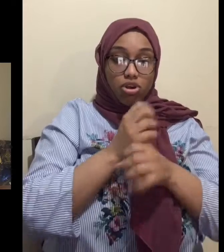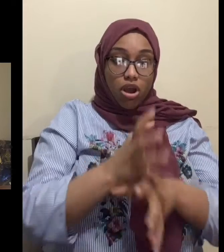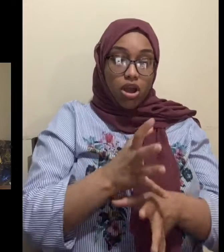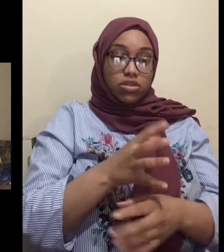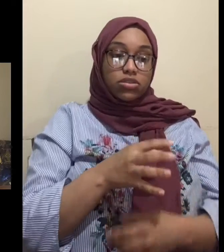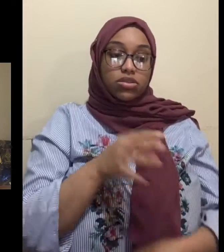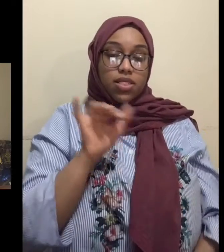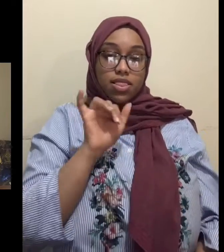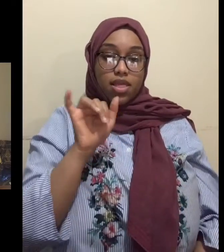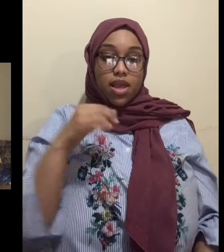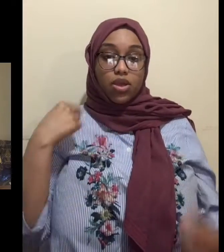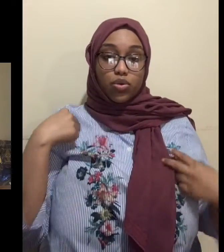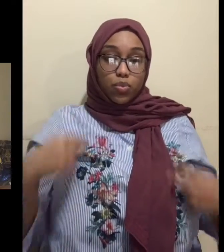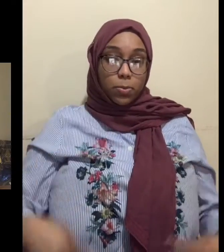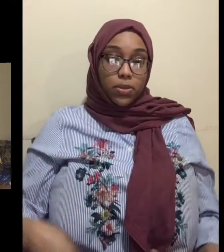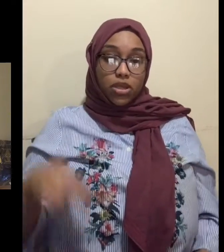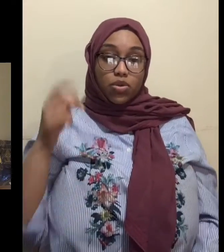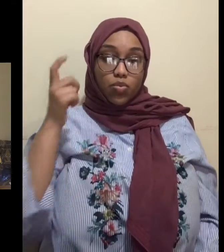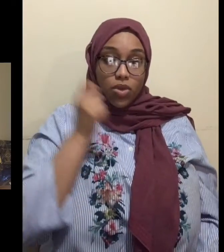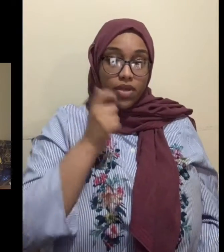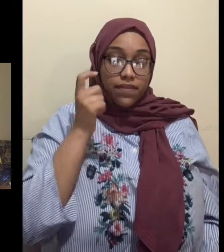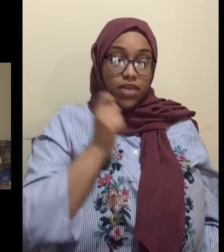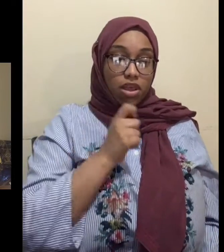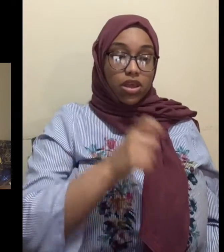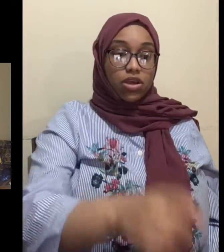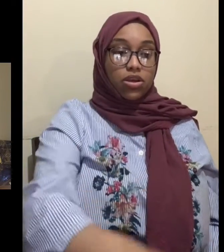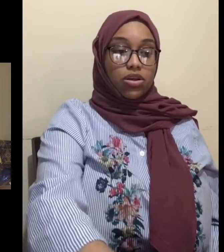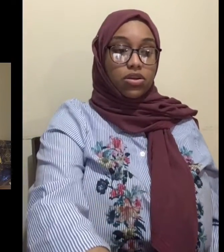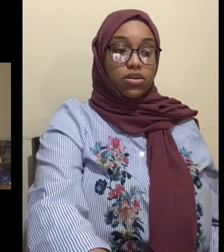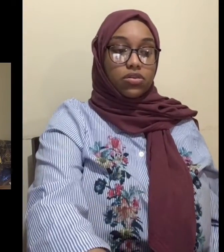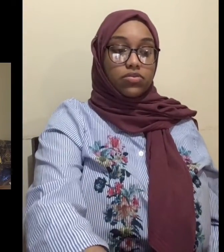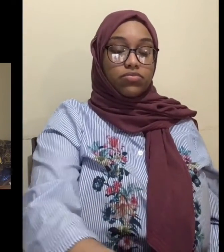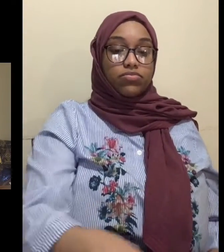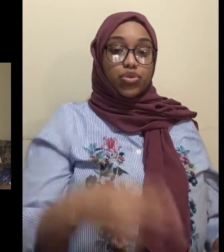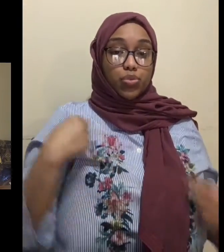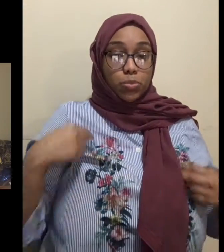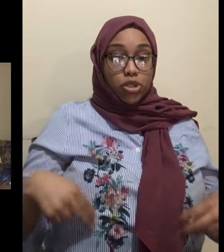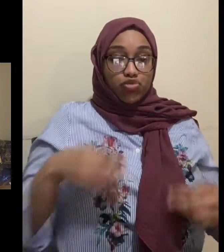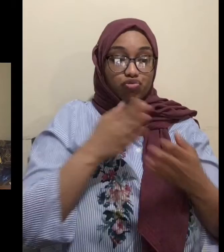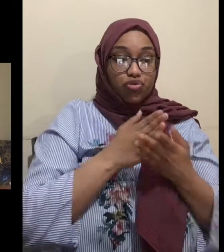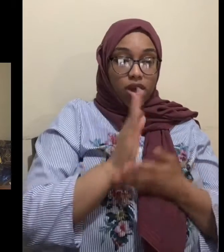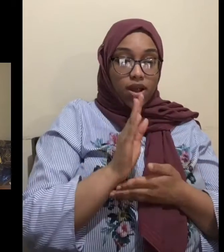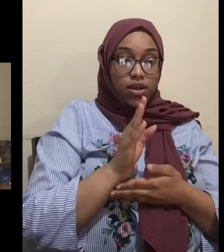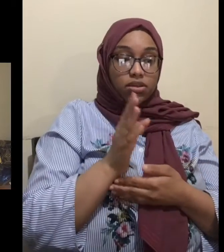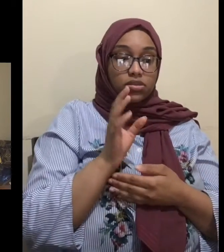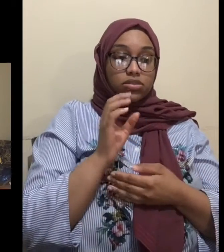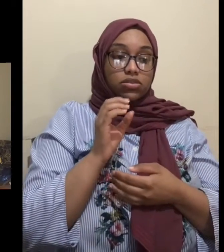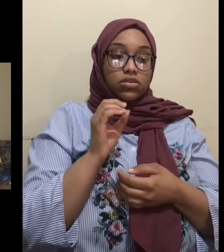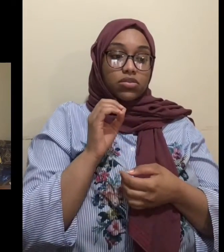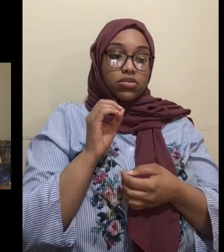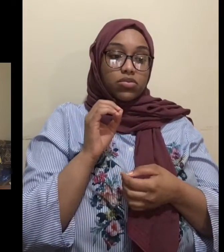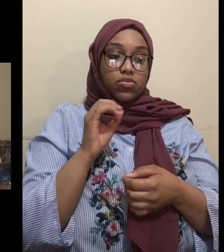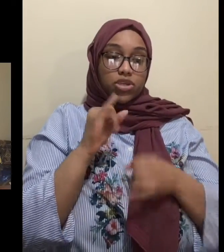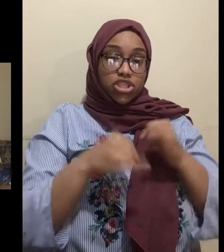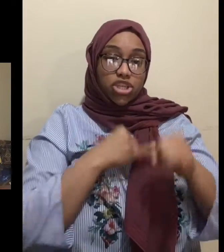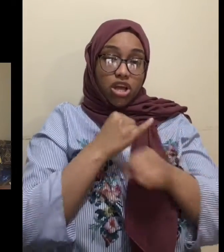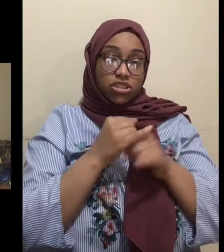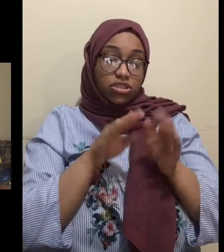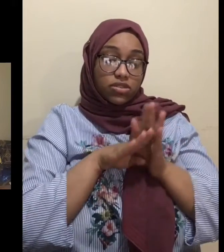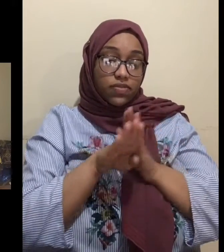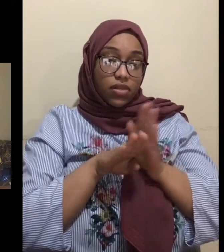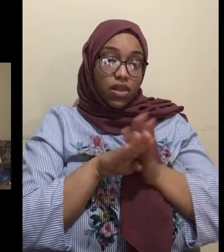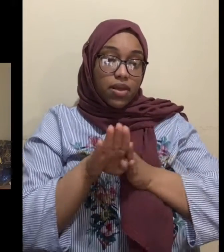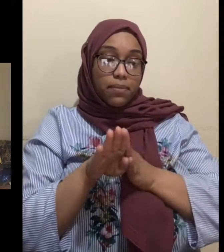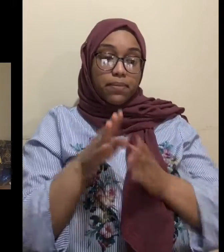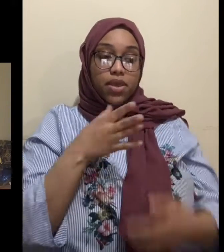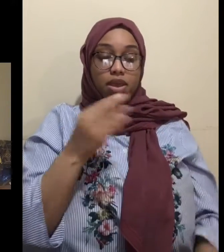But NGOs do this on a much larger scale, globally and internationally, and they focus on